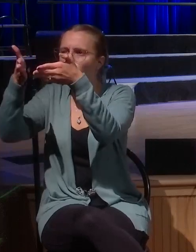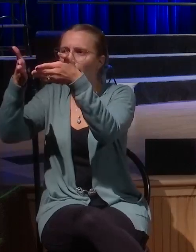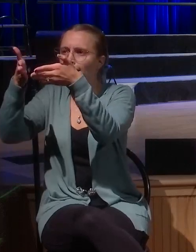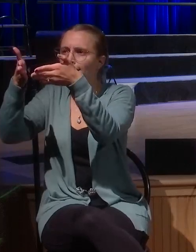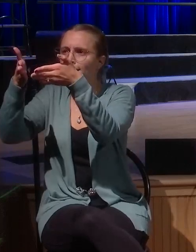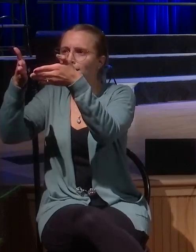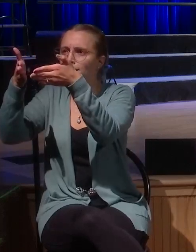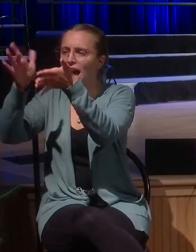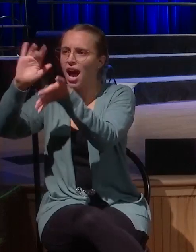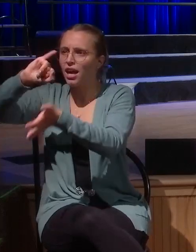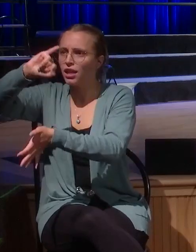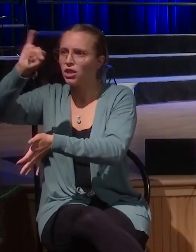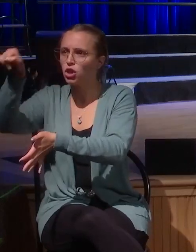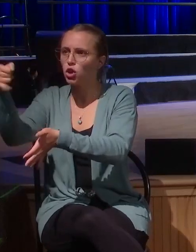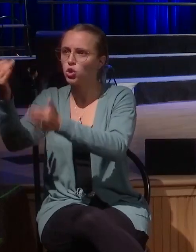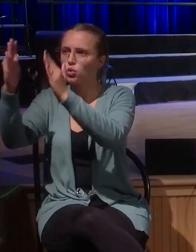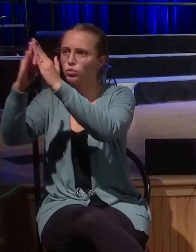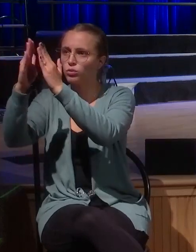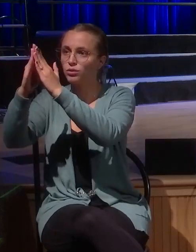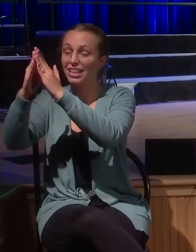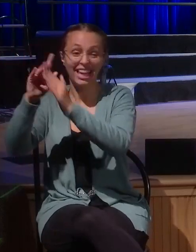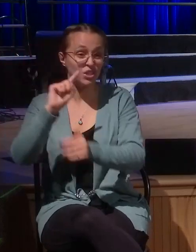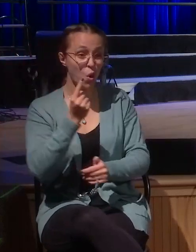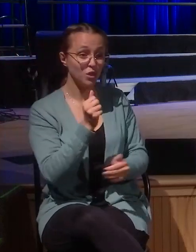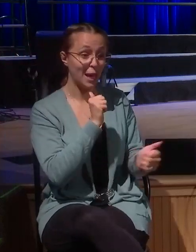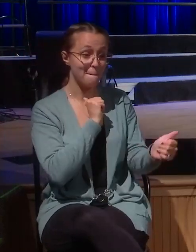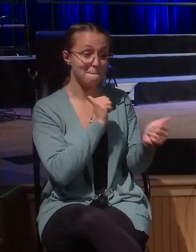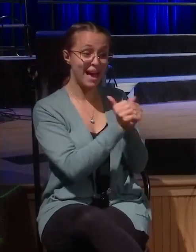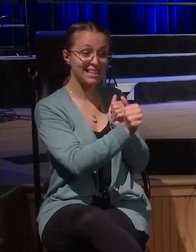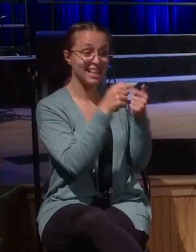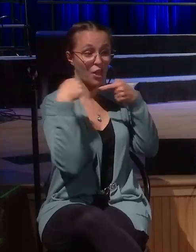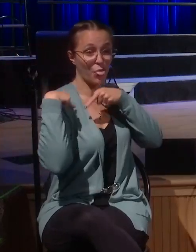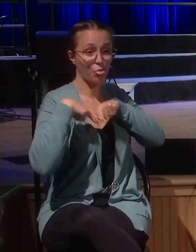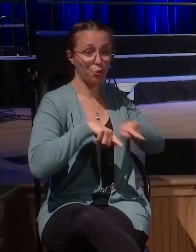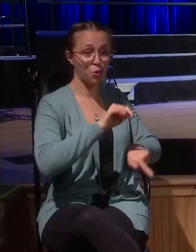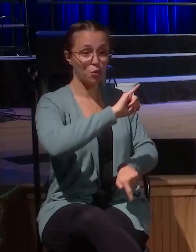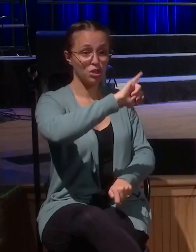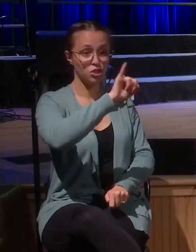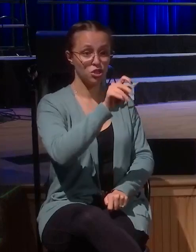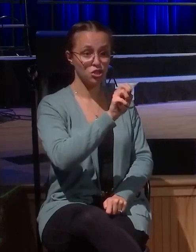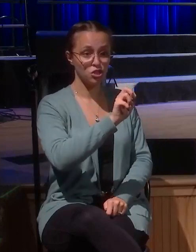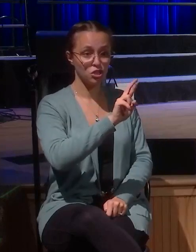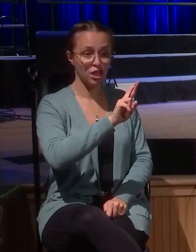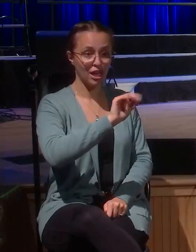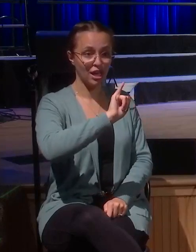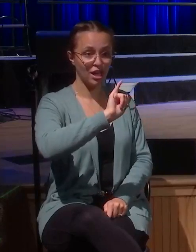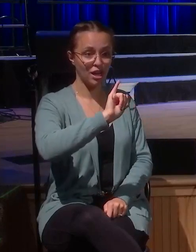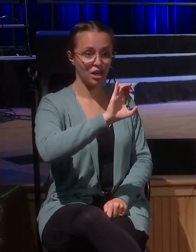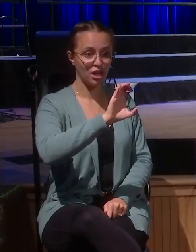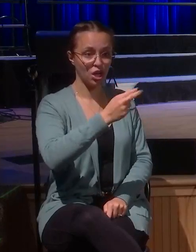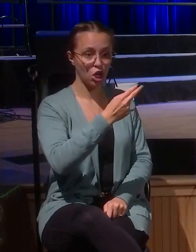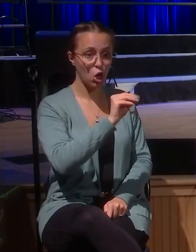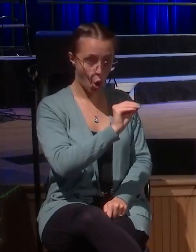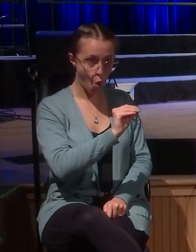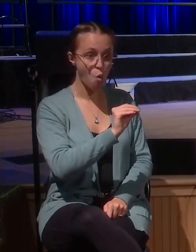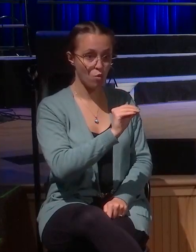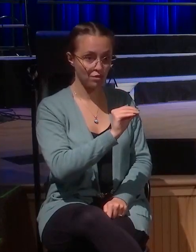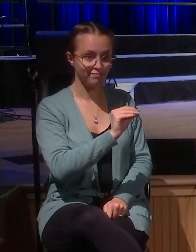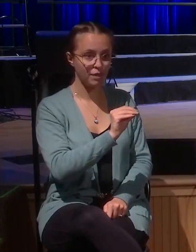He's only passing through Jericho. He's moving on the way to somewhere else. This is important to know. This is why context matters. And he